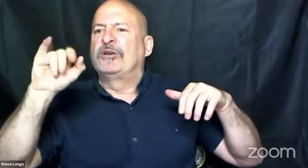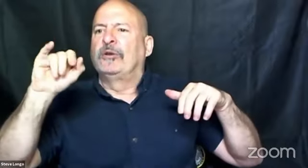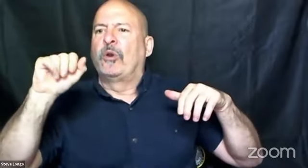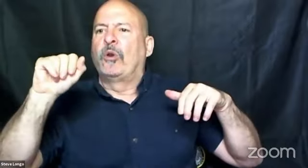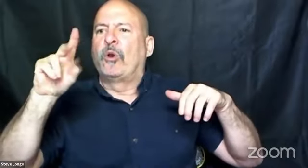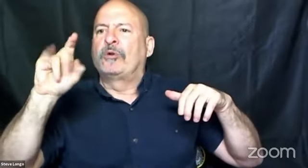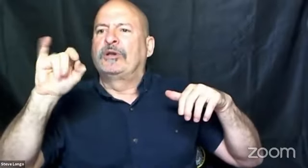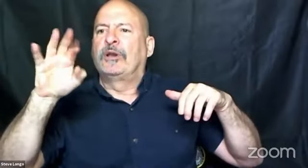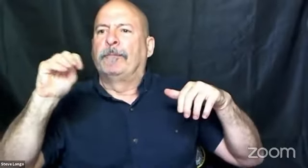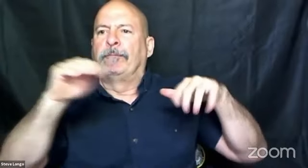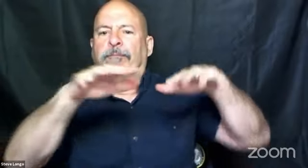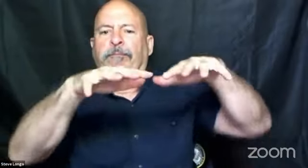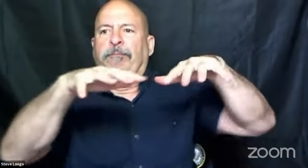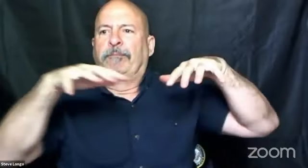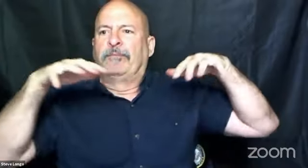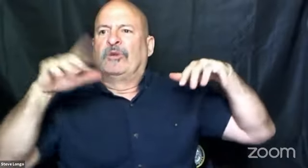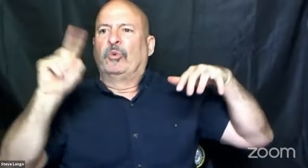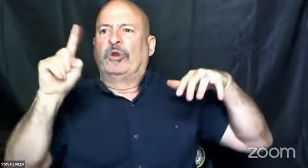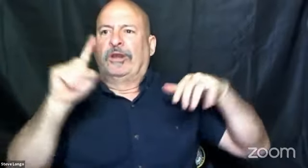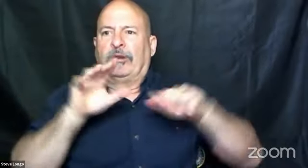I recall ever attending.